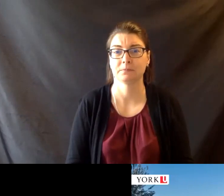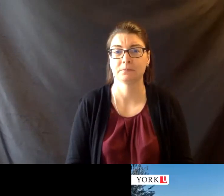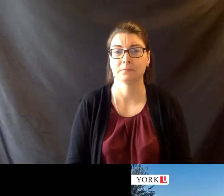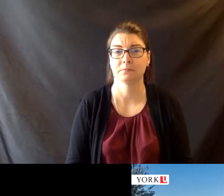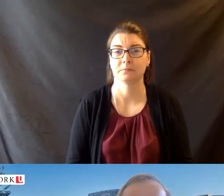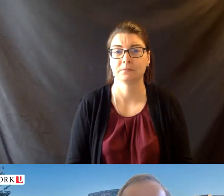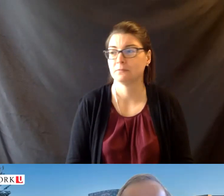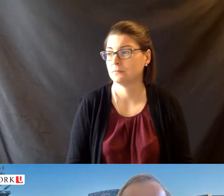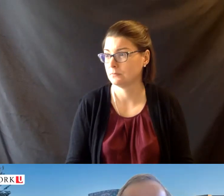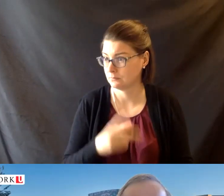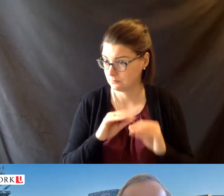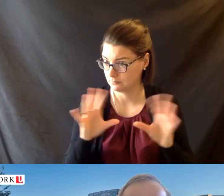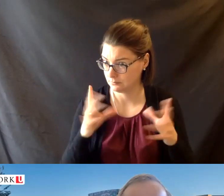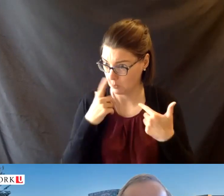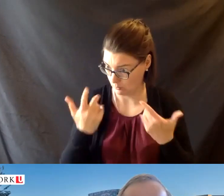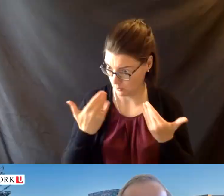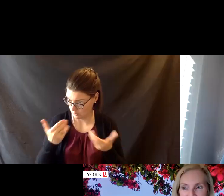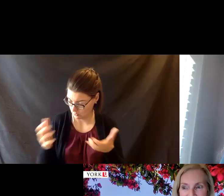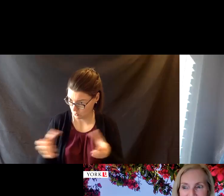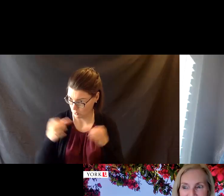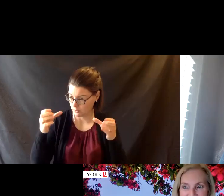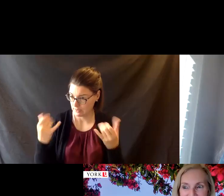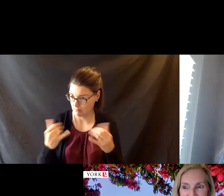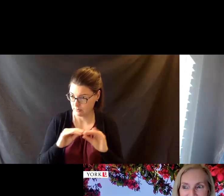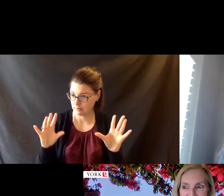Just to be clear, do you want me to give the toast right now?